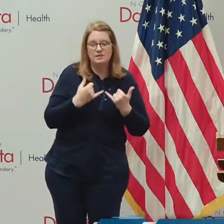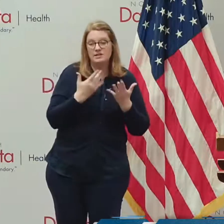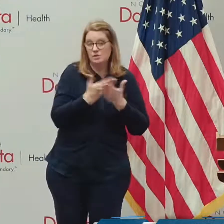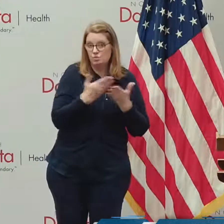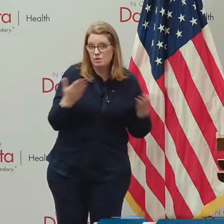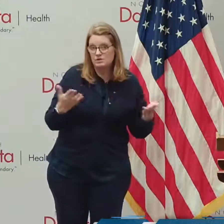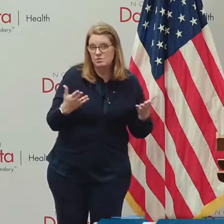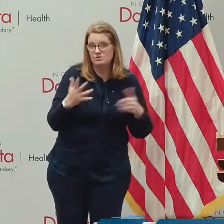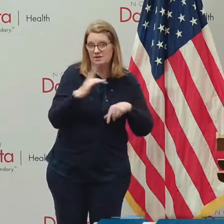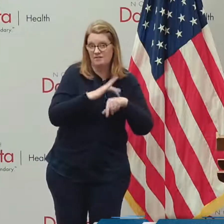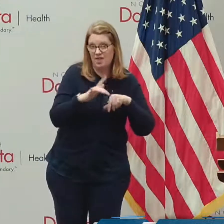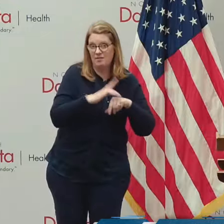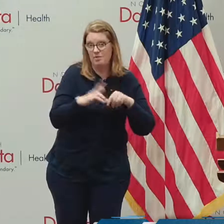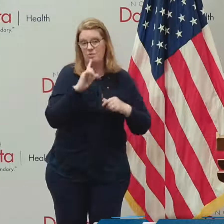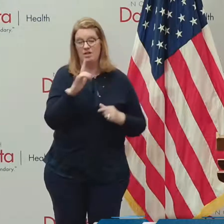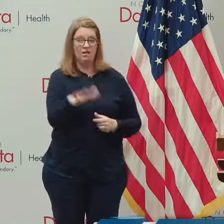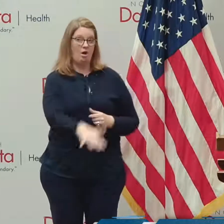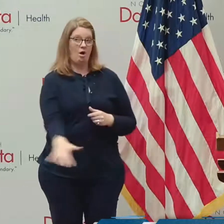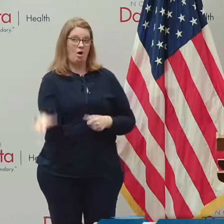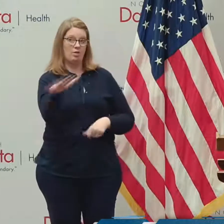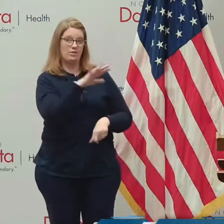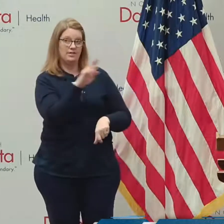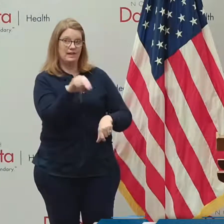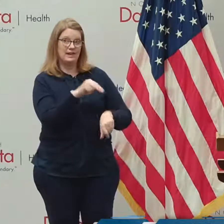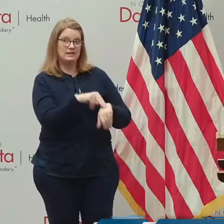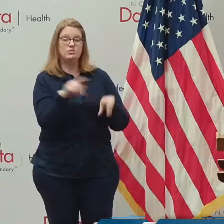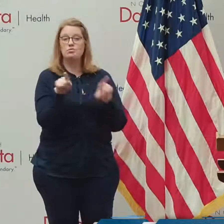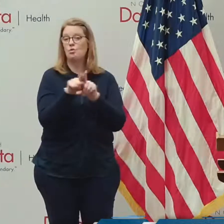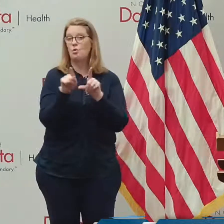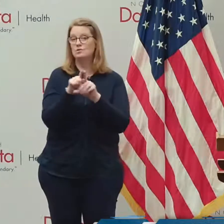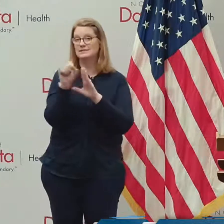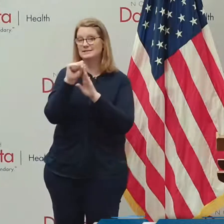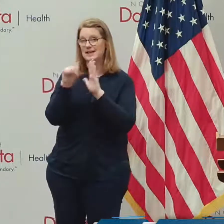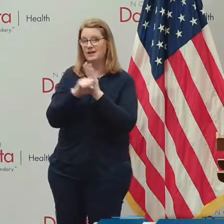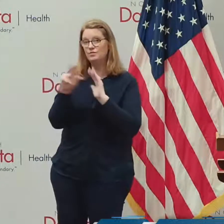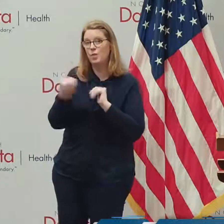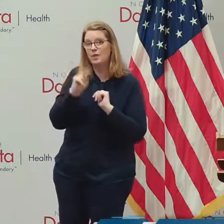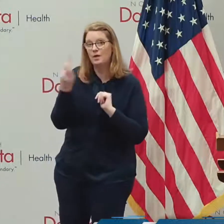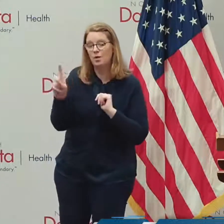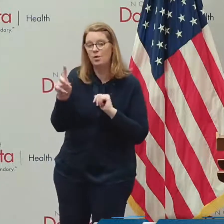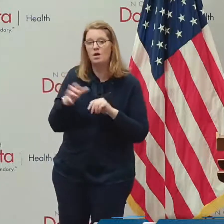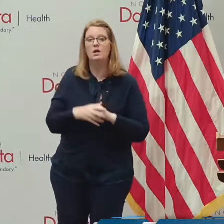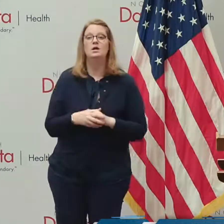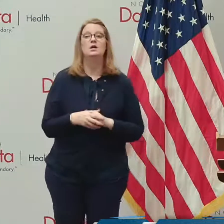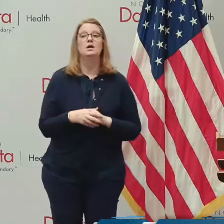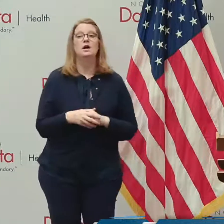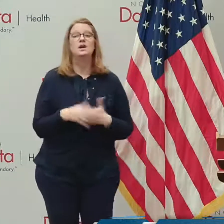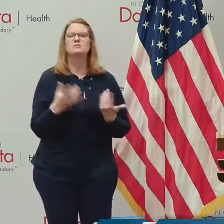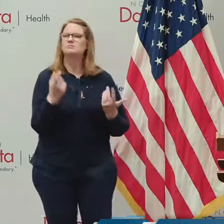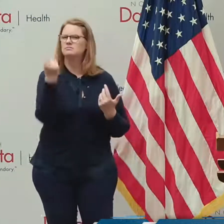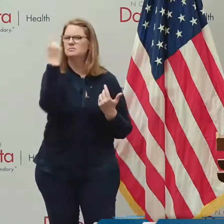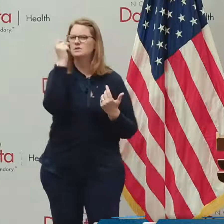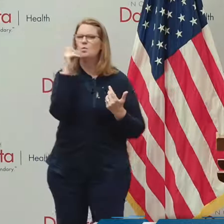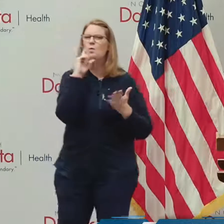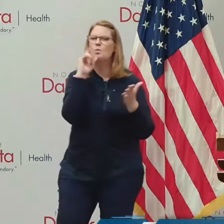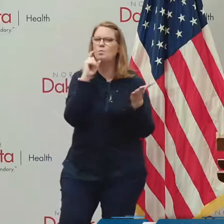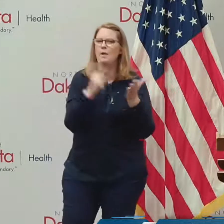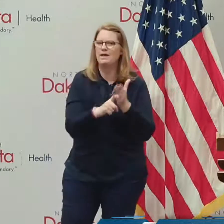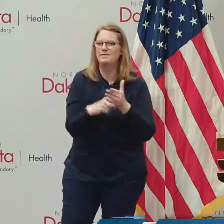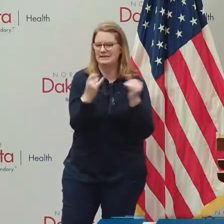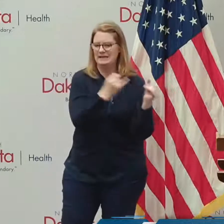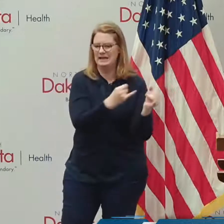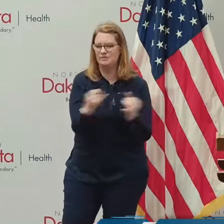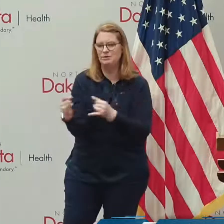available across the nation and in the state of North Dakota. And we're going to recognize individuals and groups who are making a